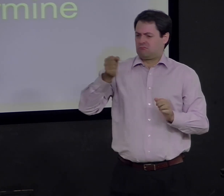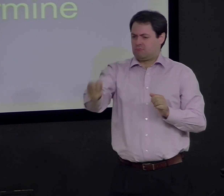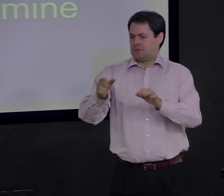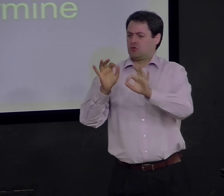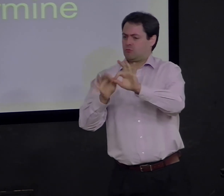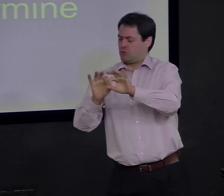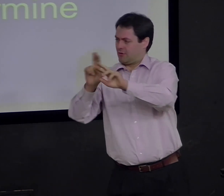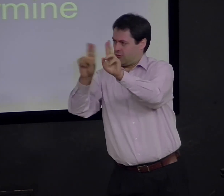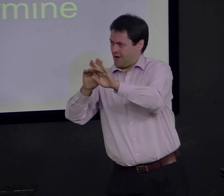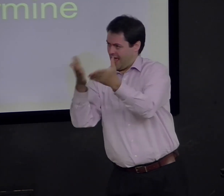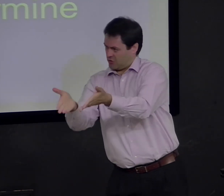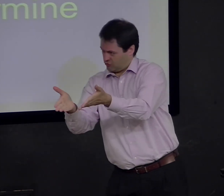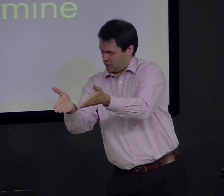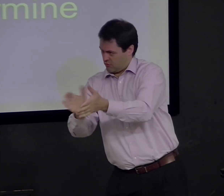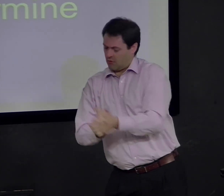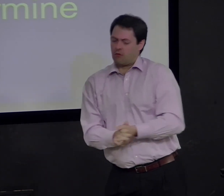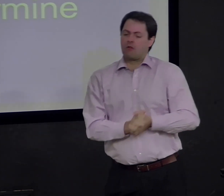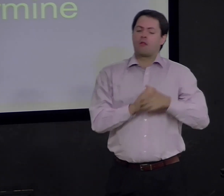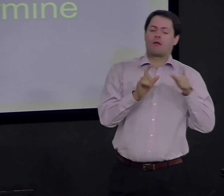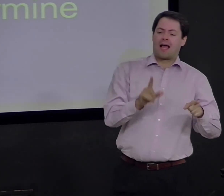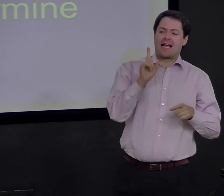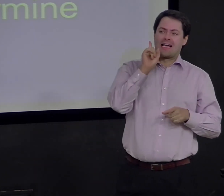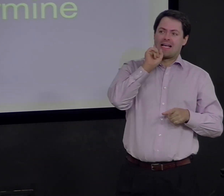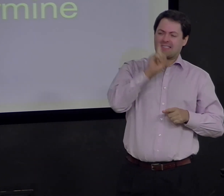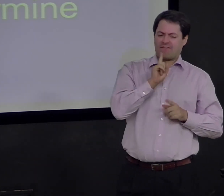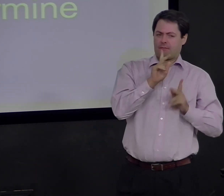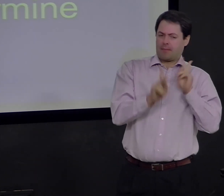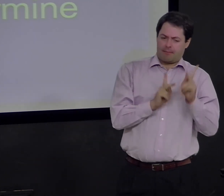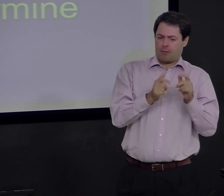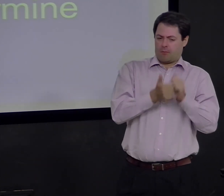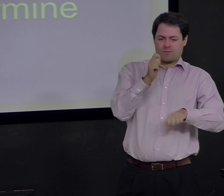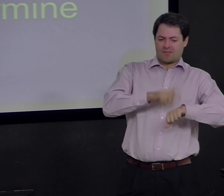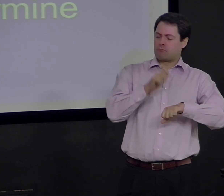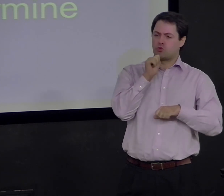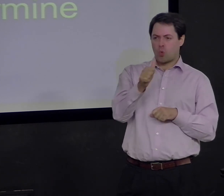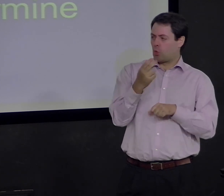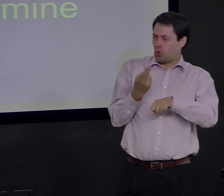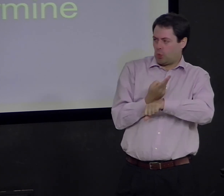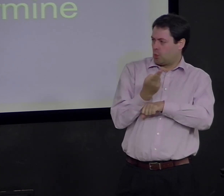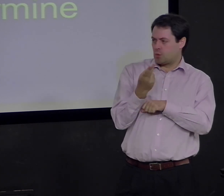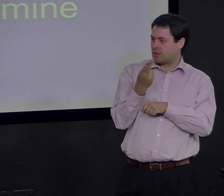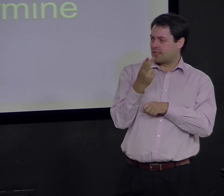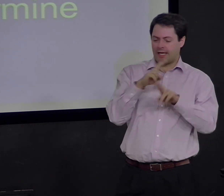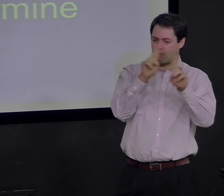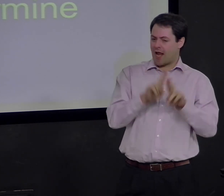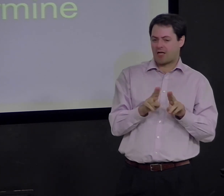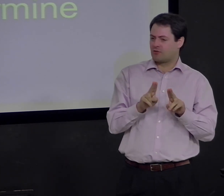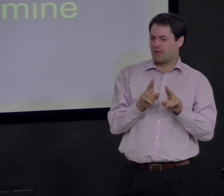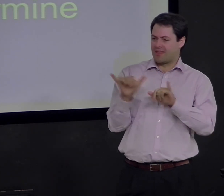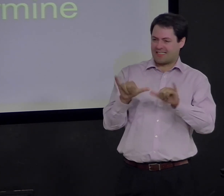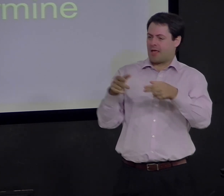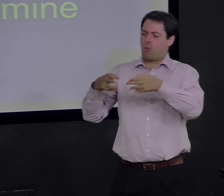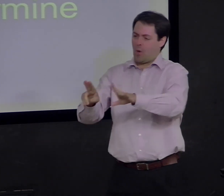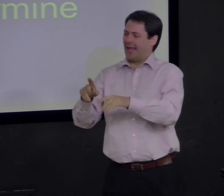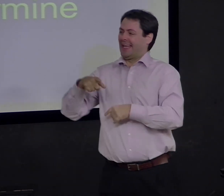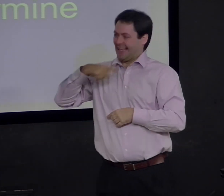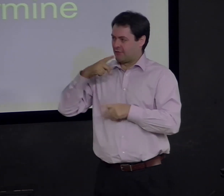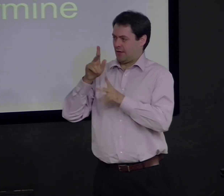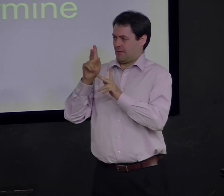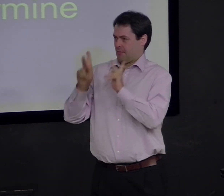I know that hearing individuals tend to think that there's a quick fix for people who don't share a signed